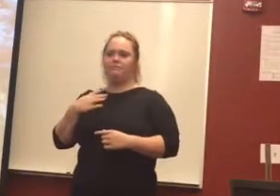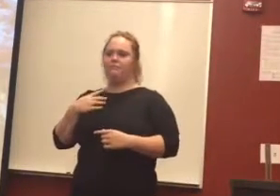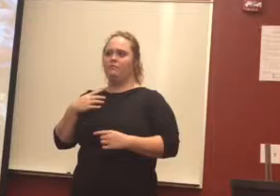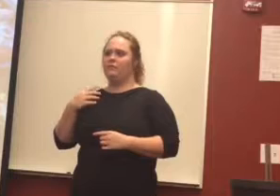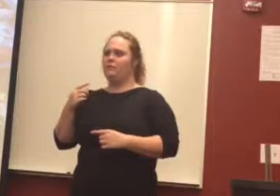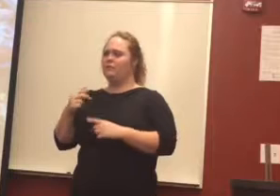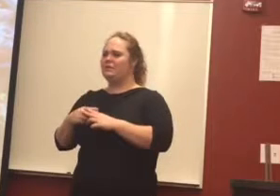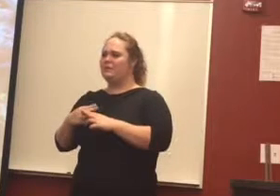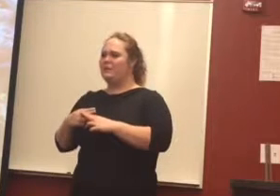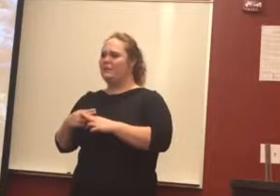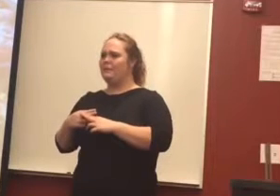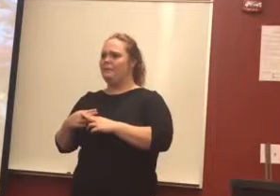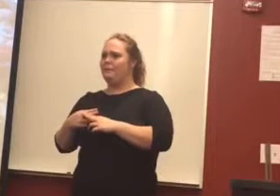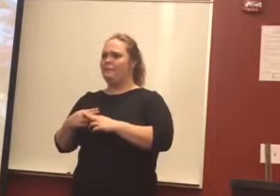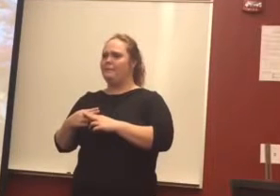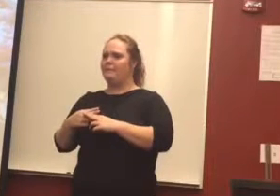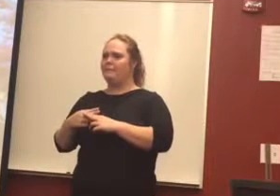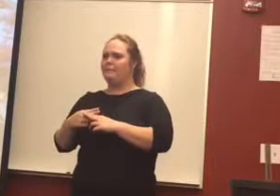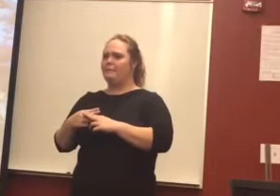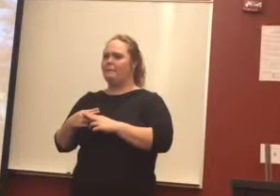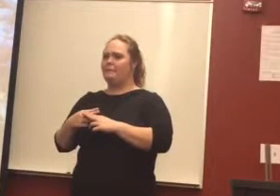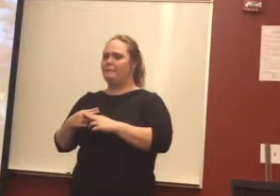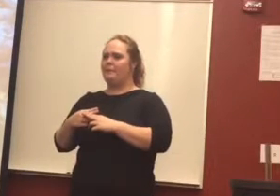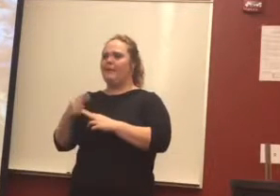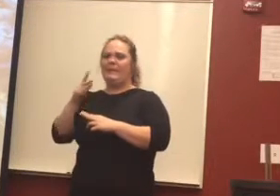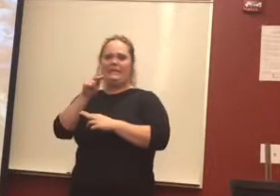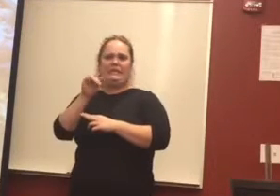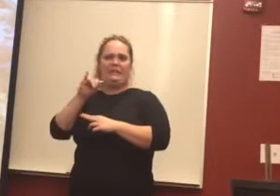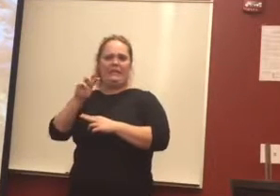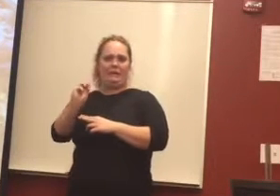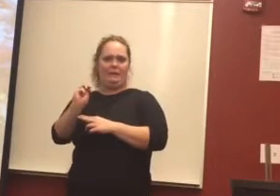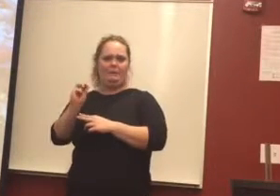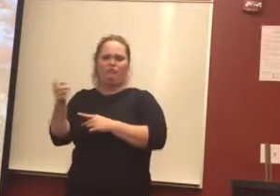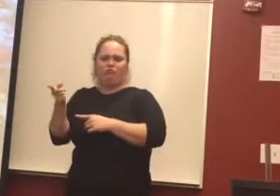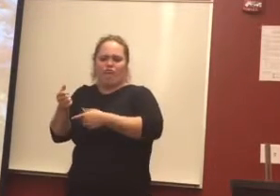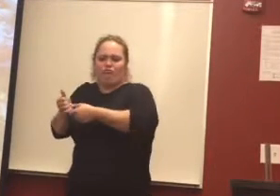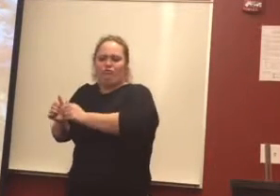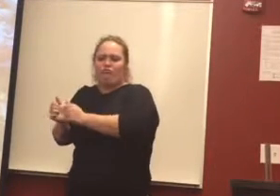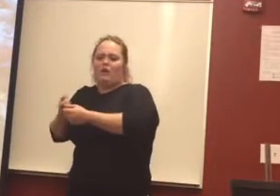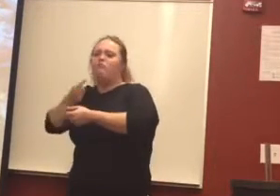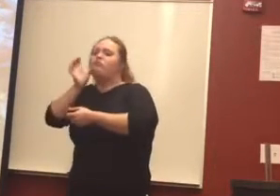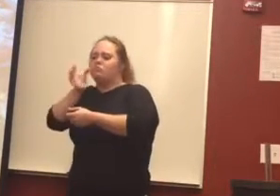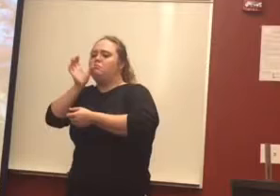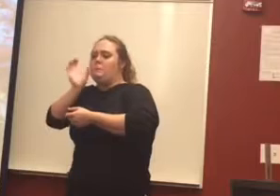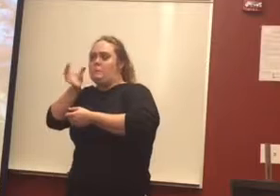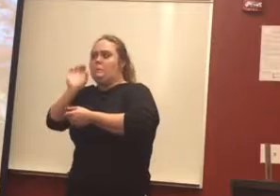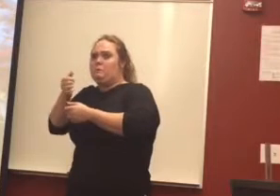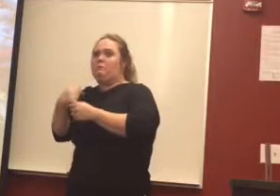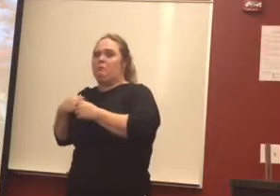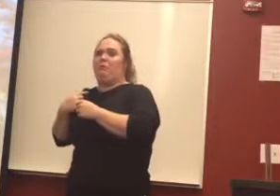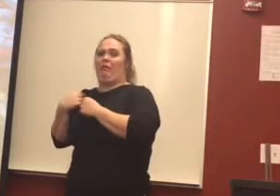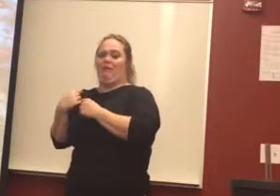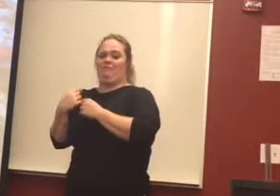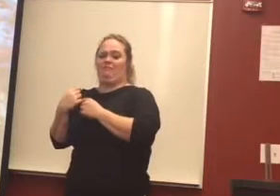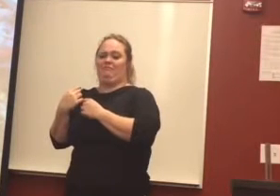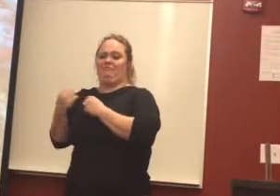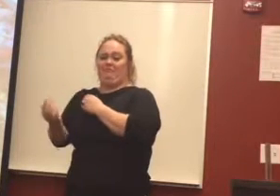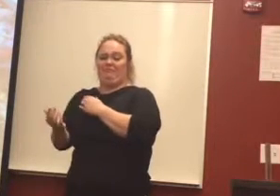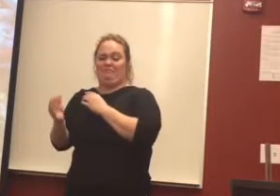oh, thank you. no. And then it's oval. We used to have it here in the U.S. so many, but probably y'all are too young, but it's this